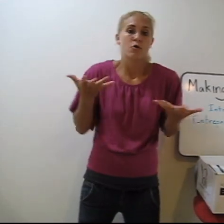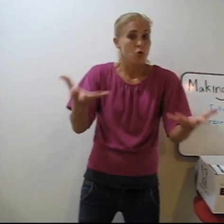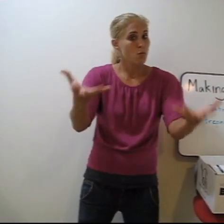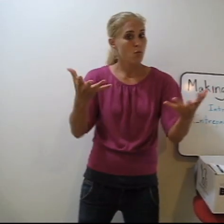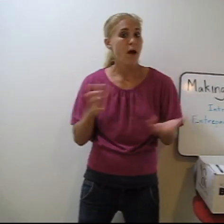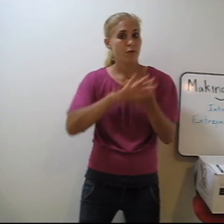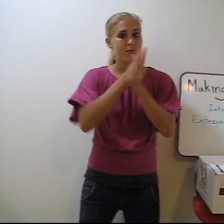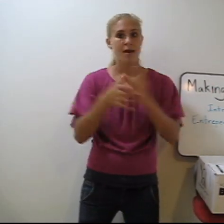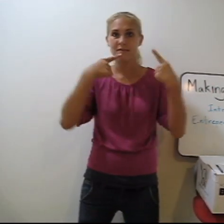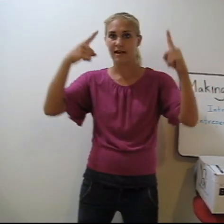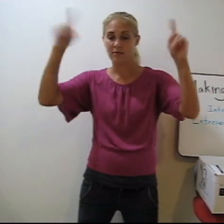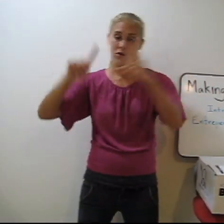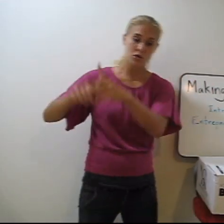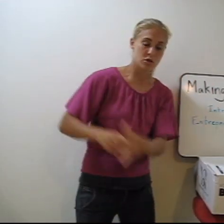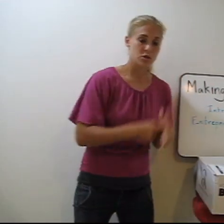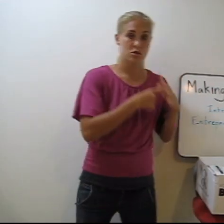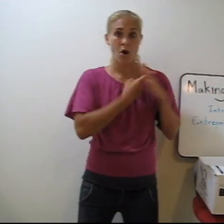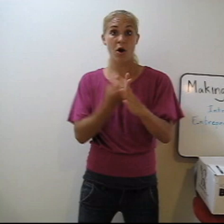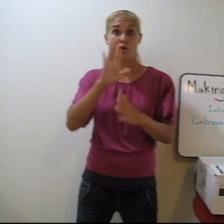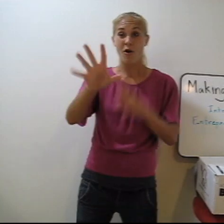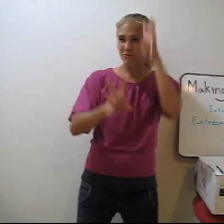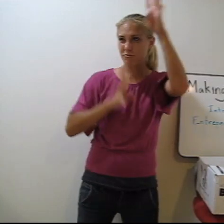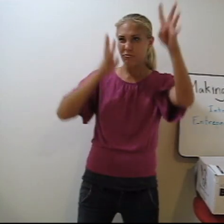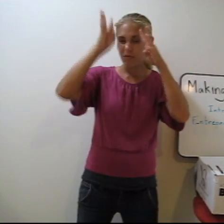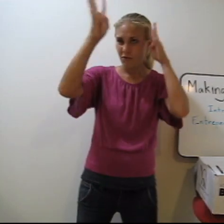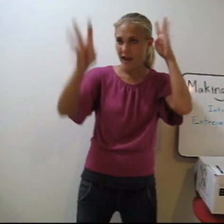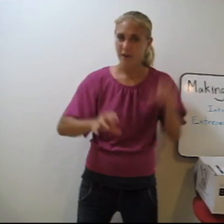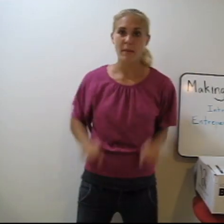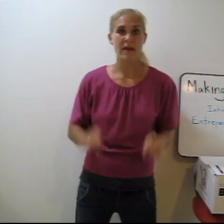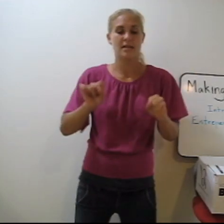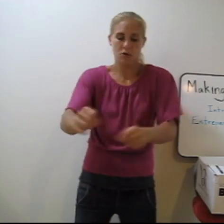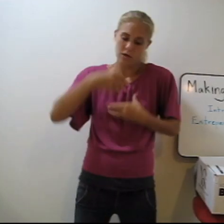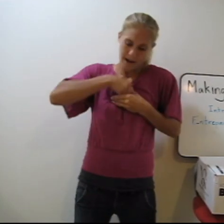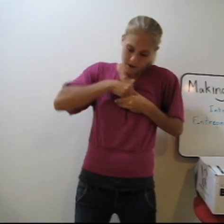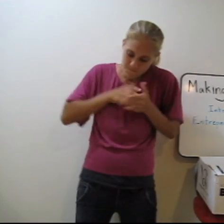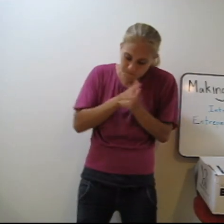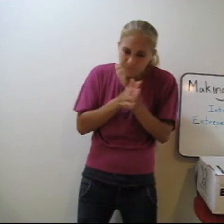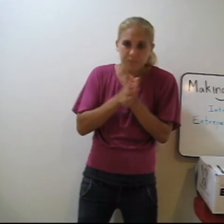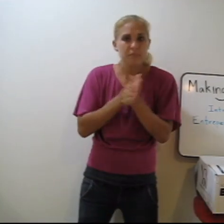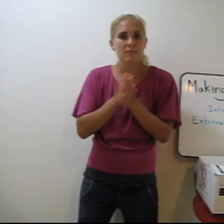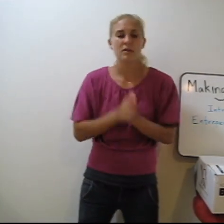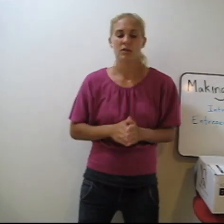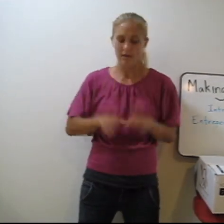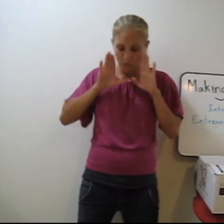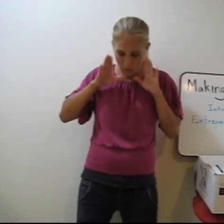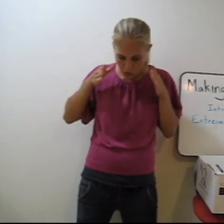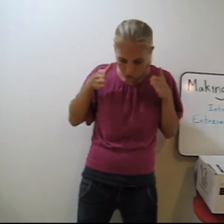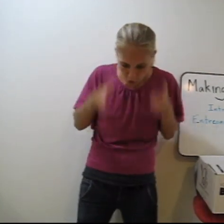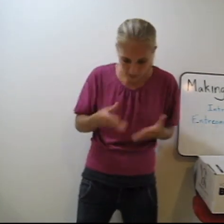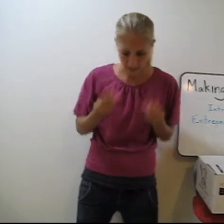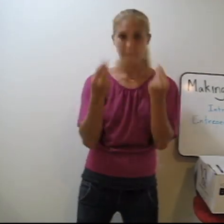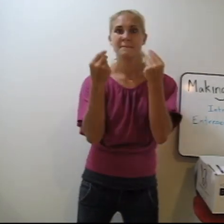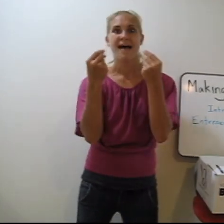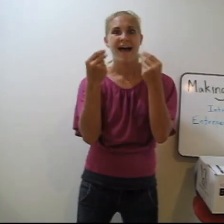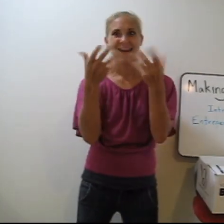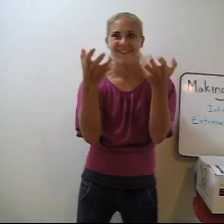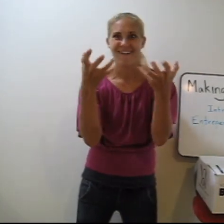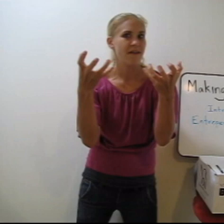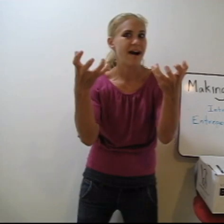truly ignite your creative potential and your inner drive, you have to look beyond the motivation of monetary and material goals. It's not